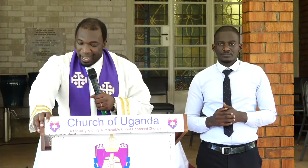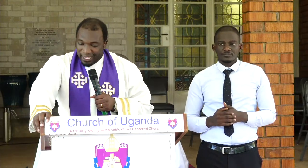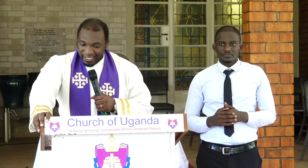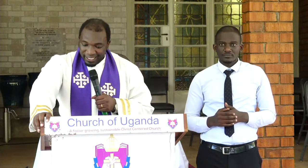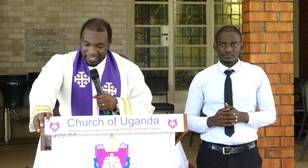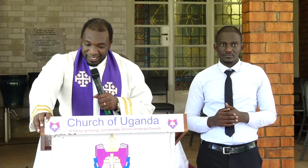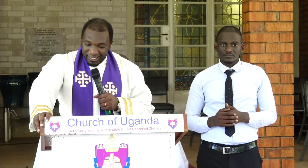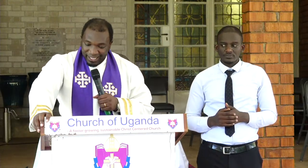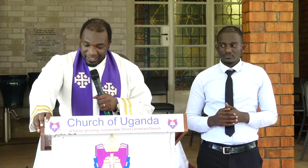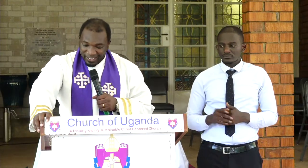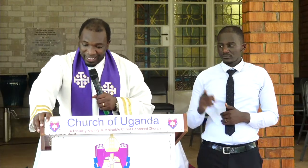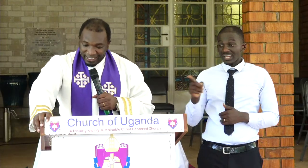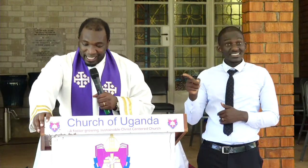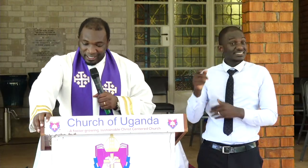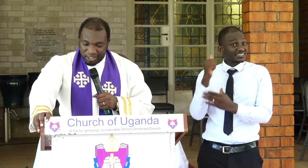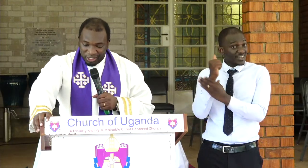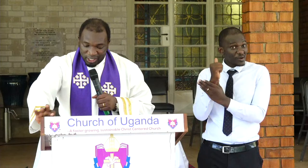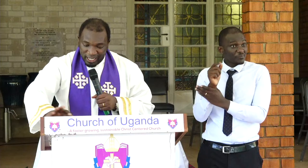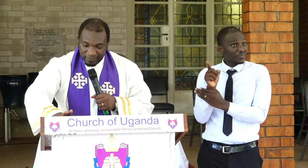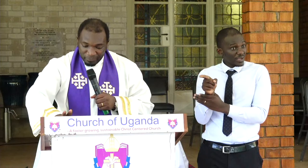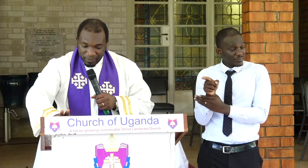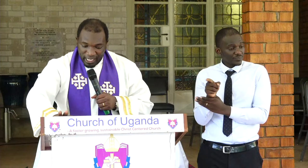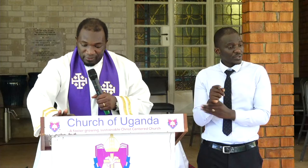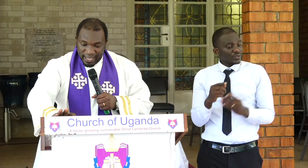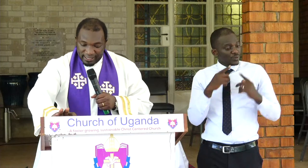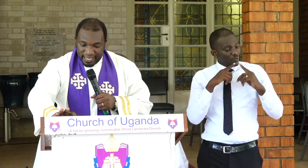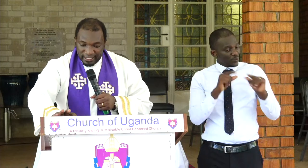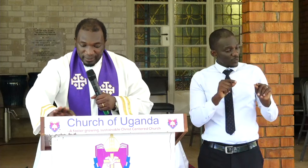This guy tells his son